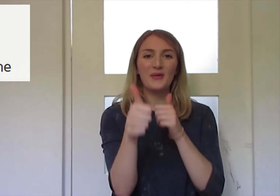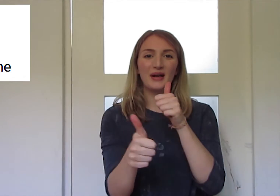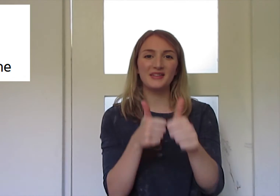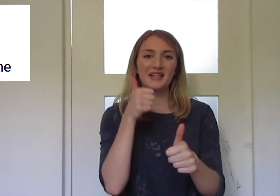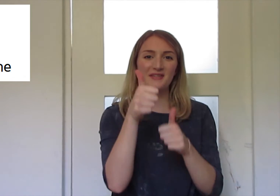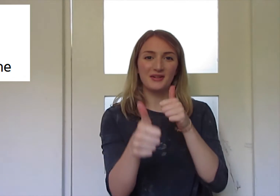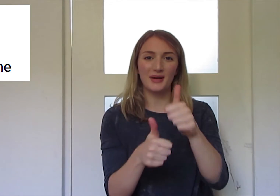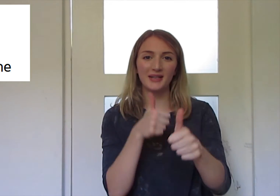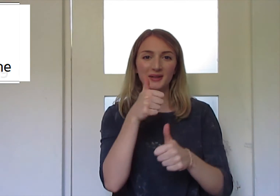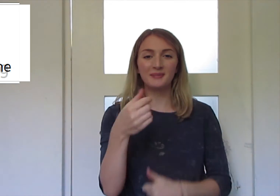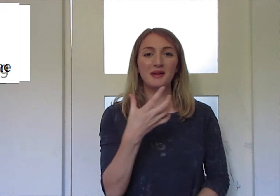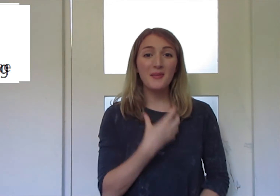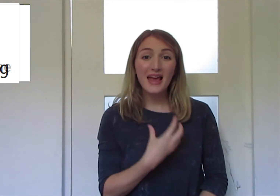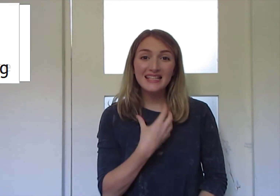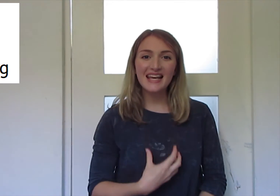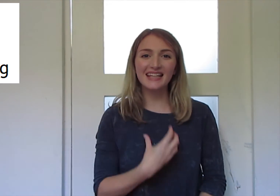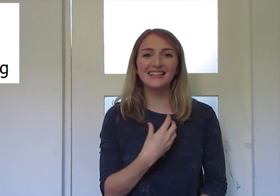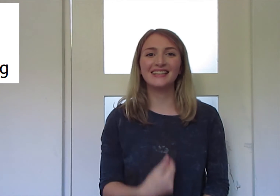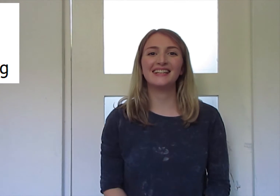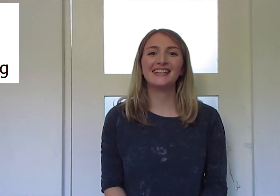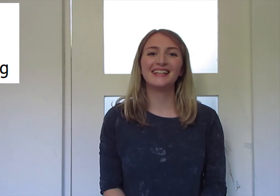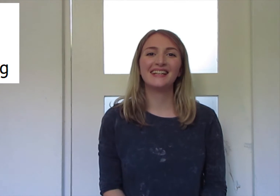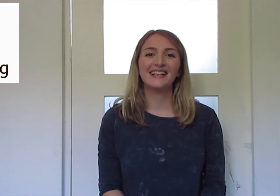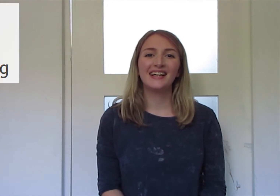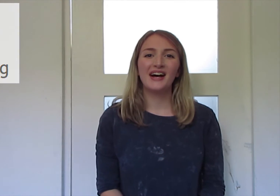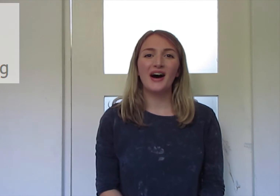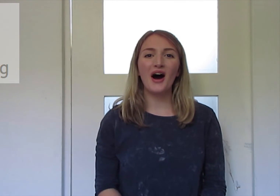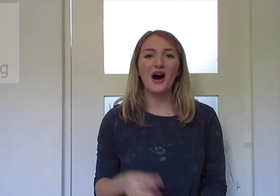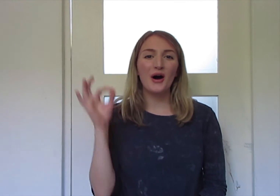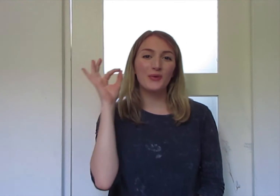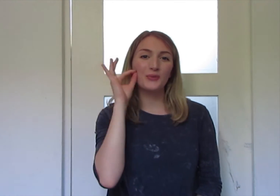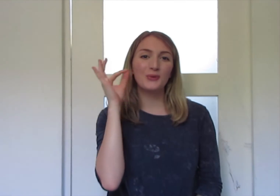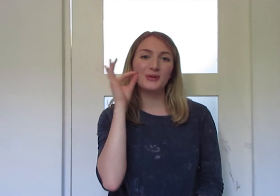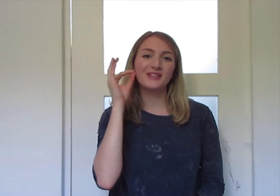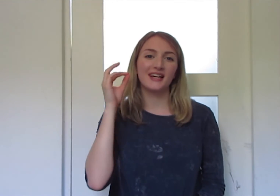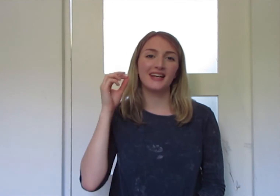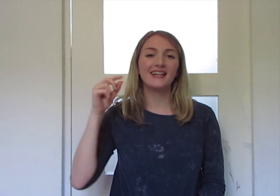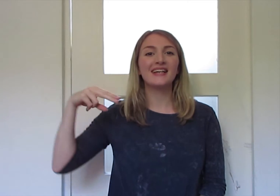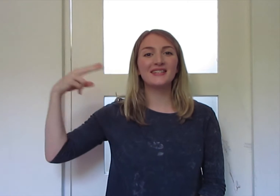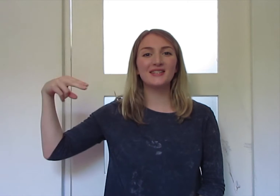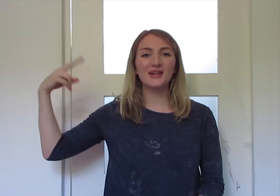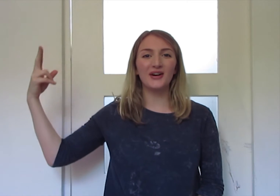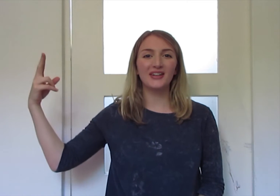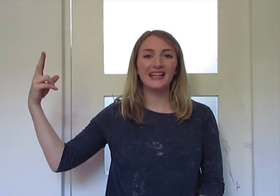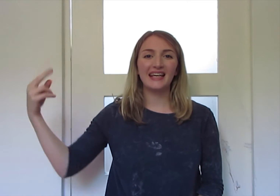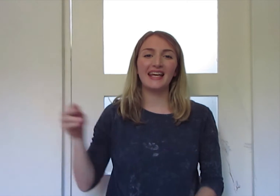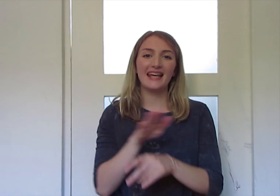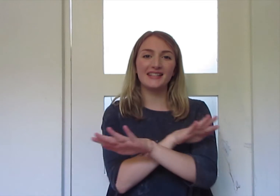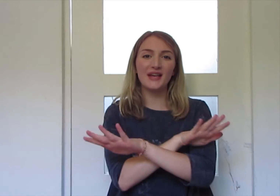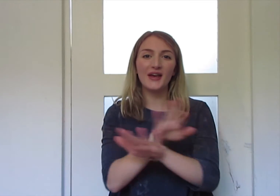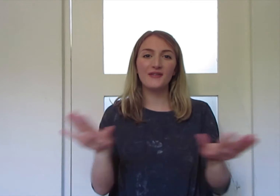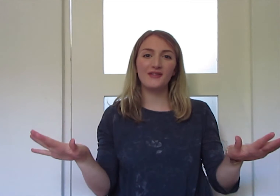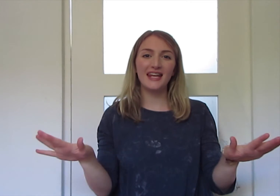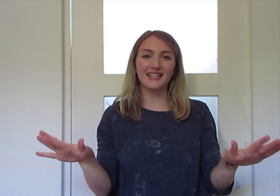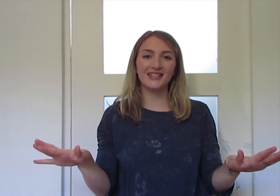Well done everyone, amazing! Our water song is finished.